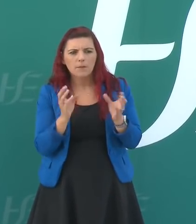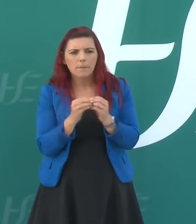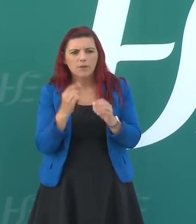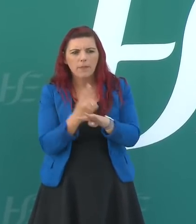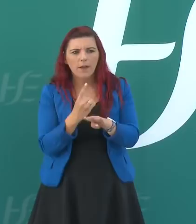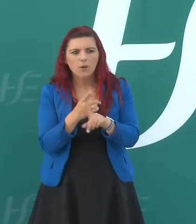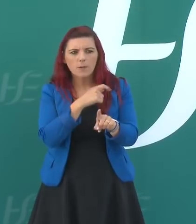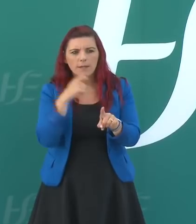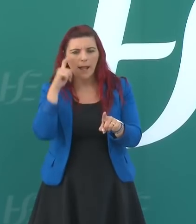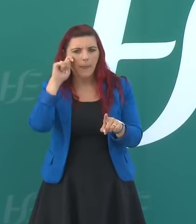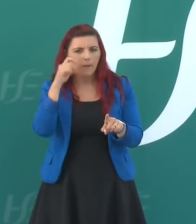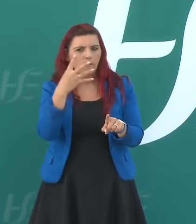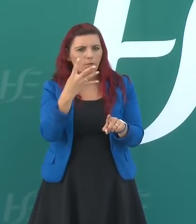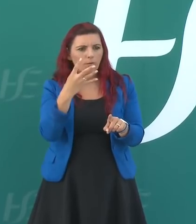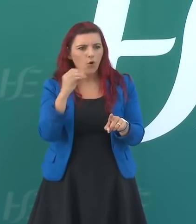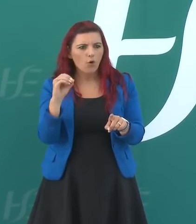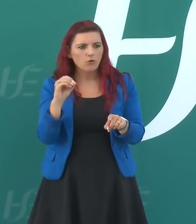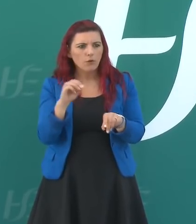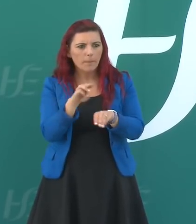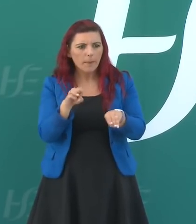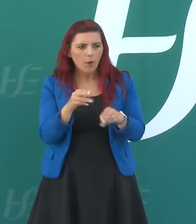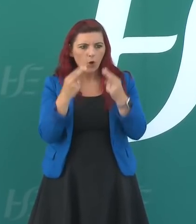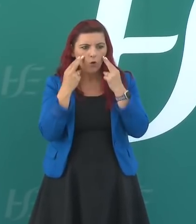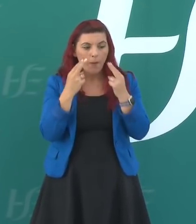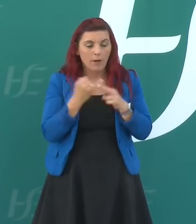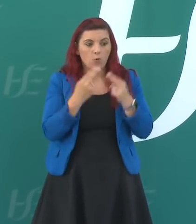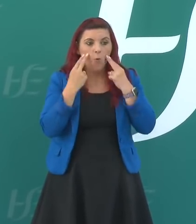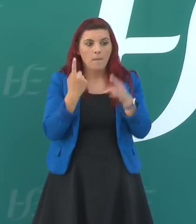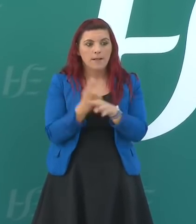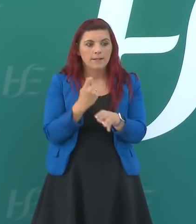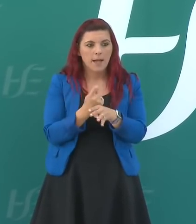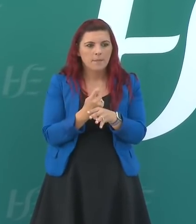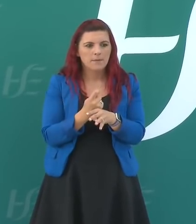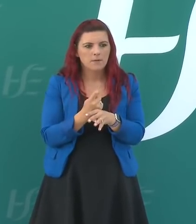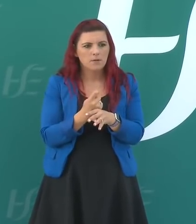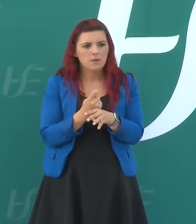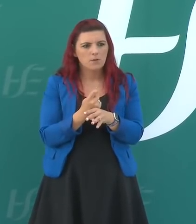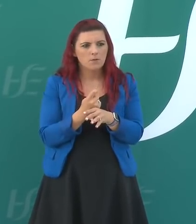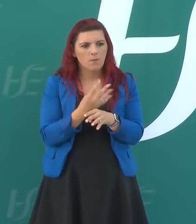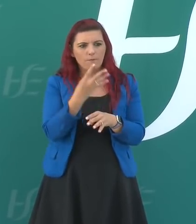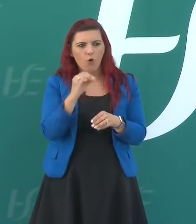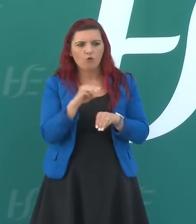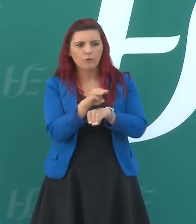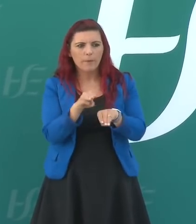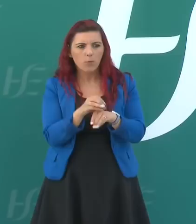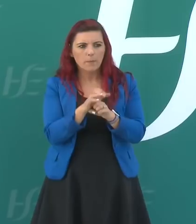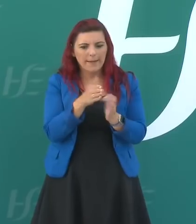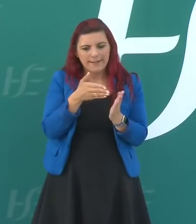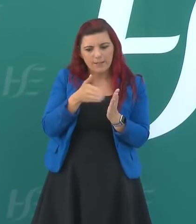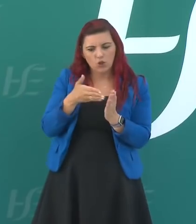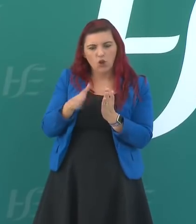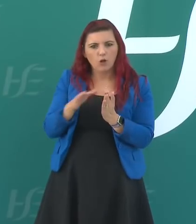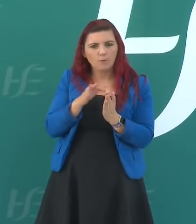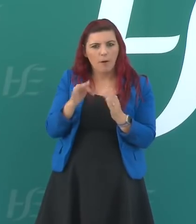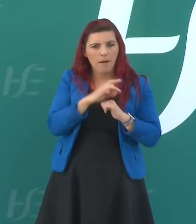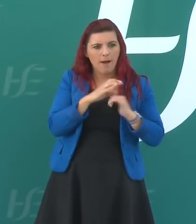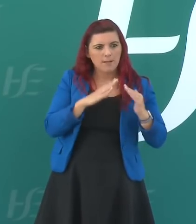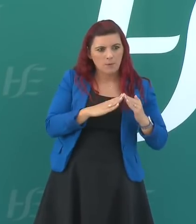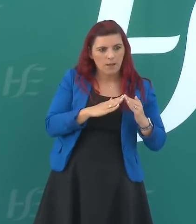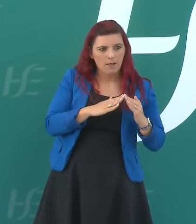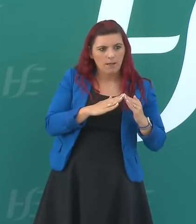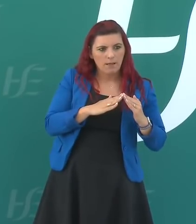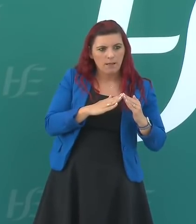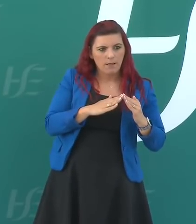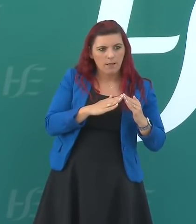think, that there's 400 people kind of who normally, under normal circumstances, under peacetime circumstances, would have been discharged, and they're still in the acute hospital